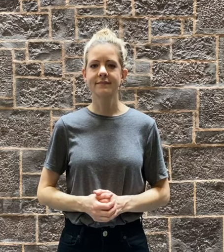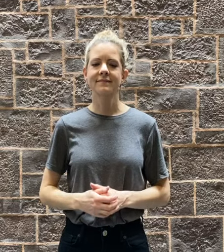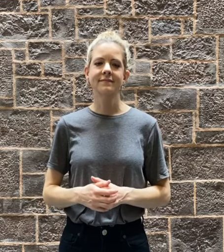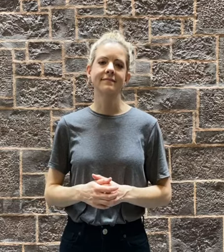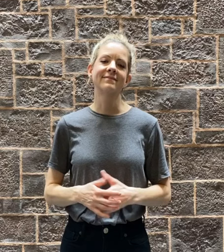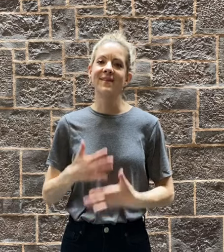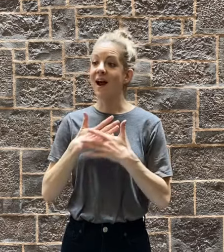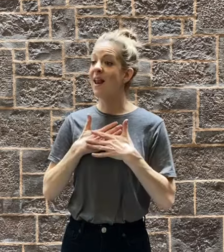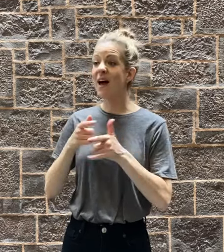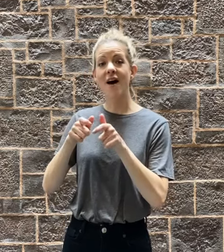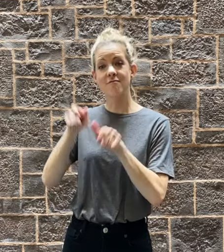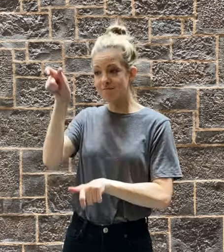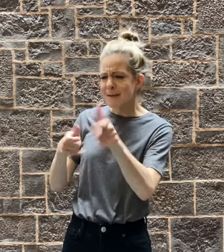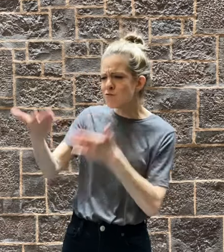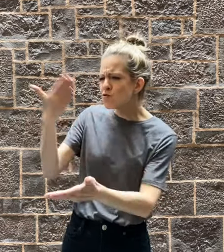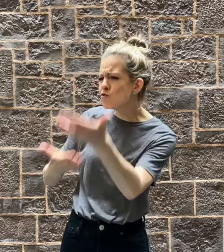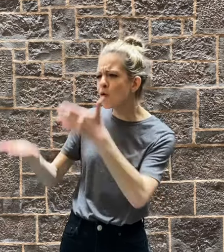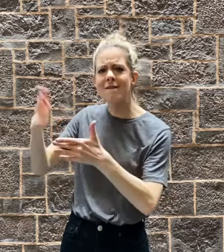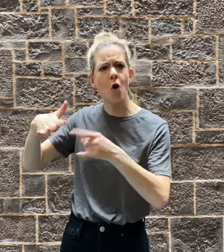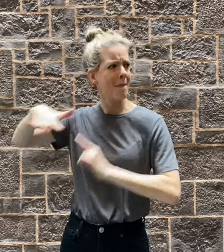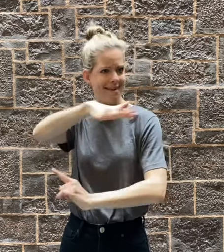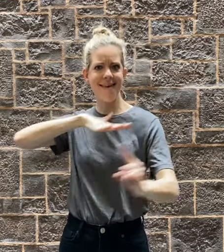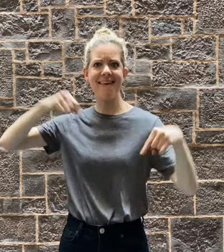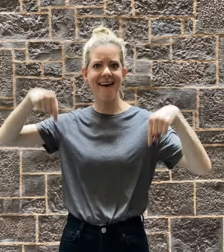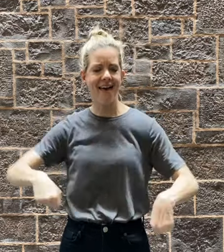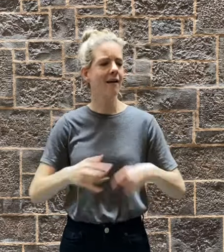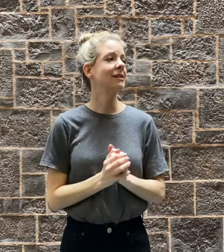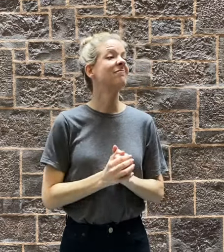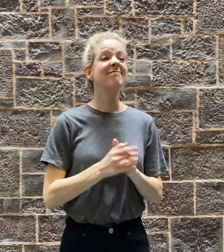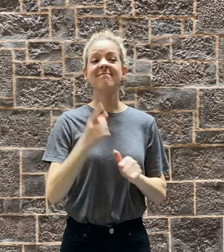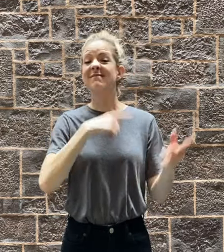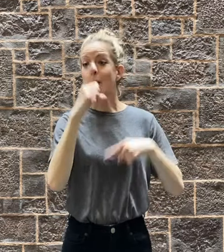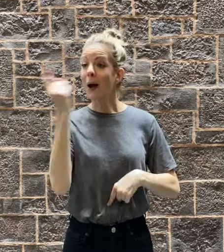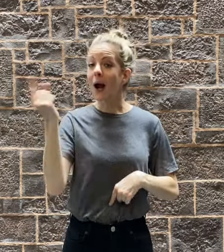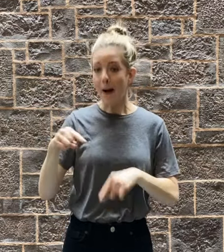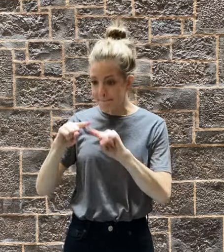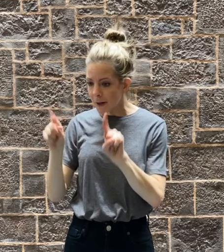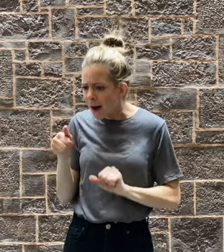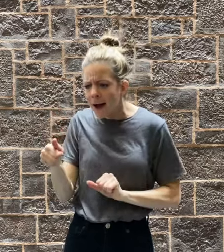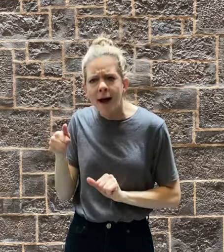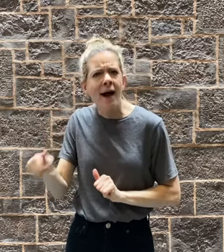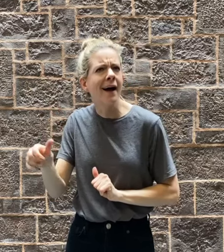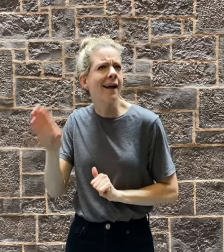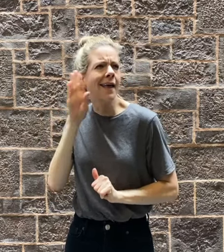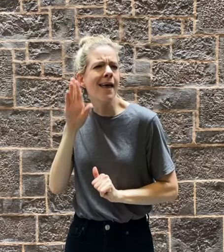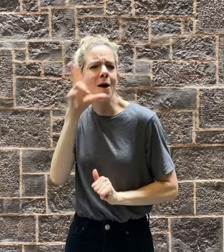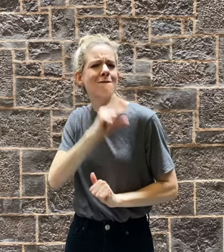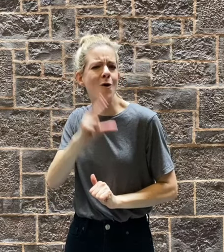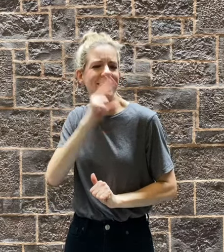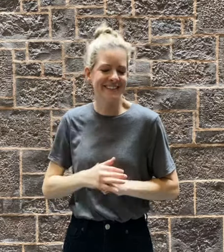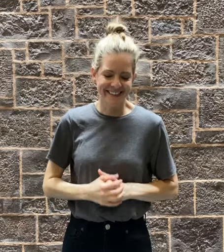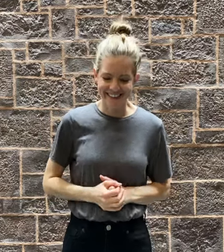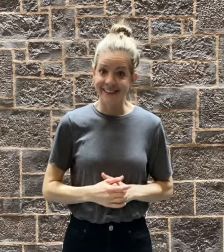I love the idea that we're capturing local voices. People can come and press the button and listen to my dulcet tone. Here's me, this